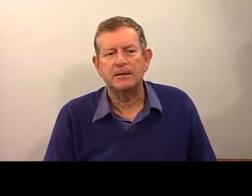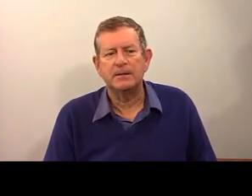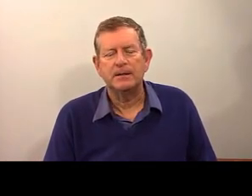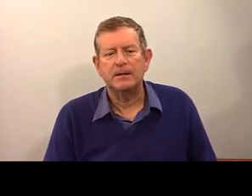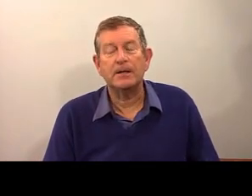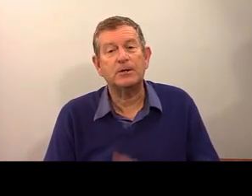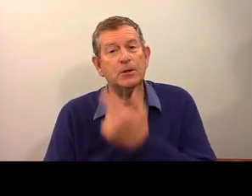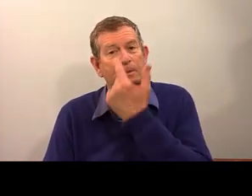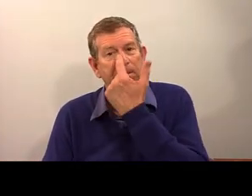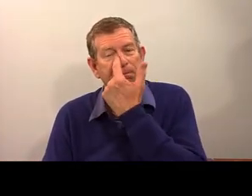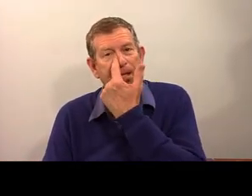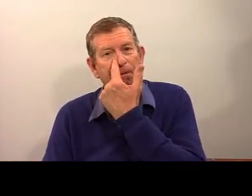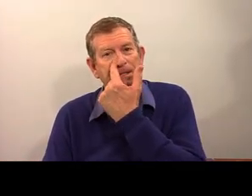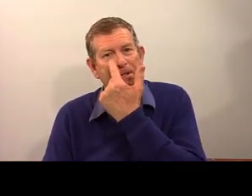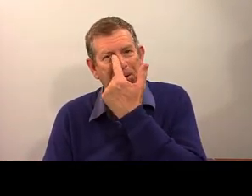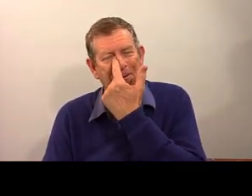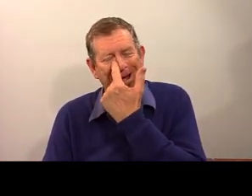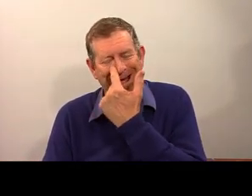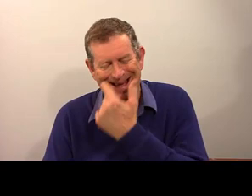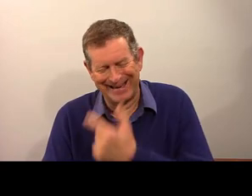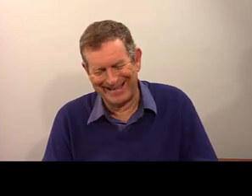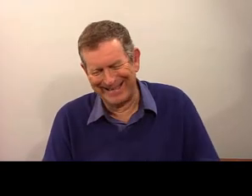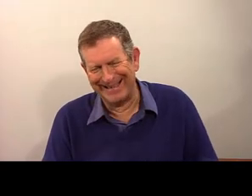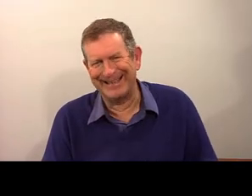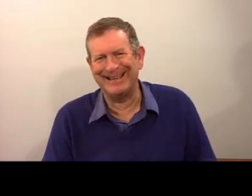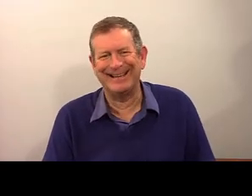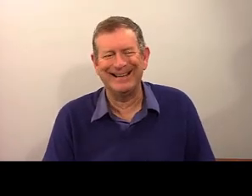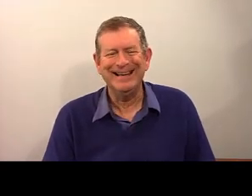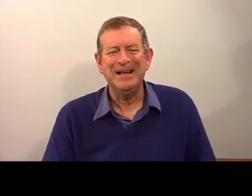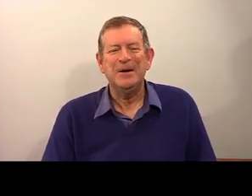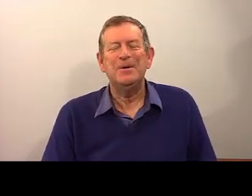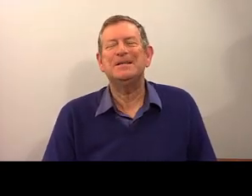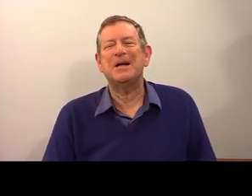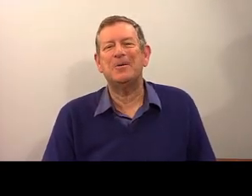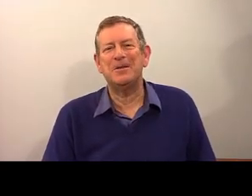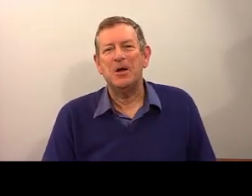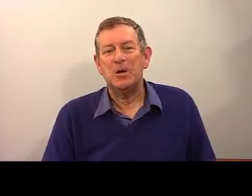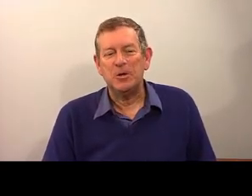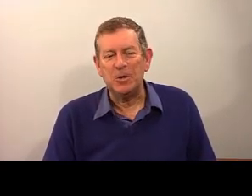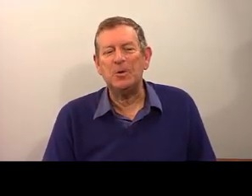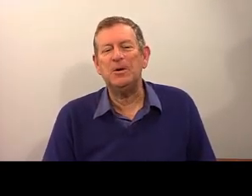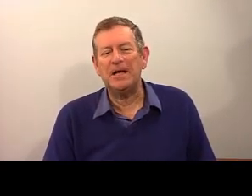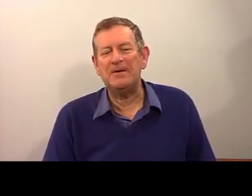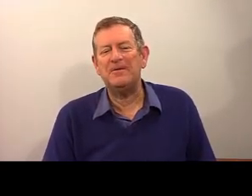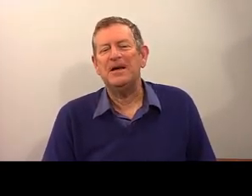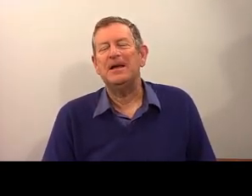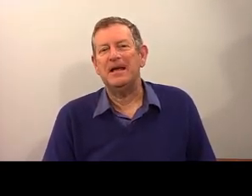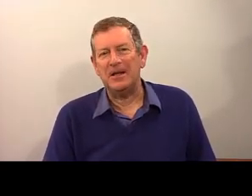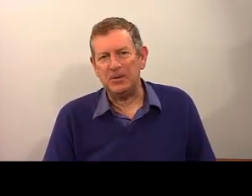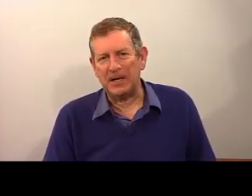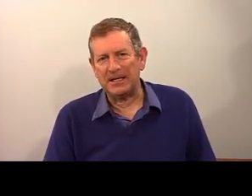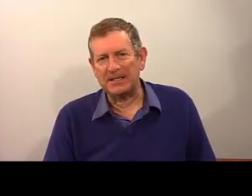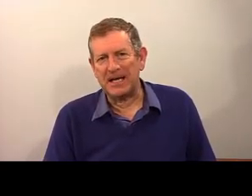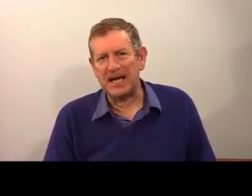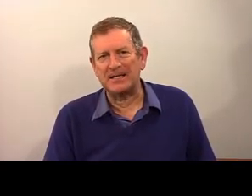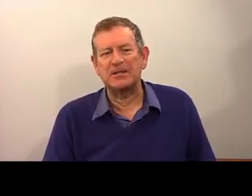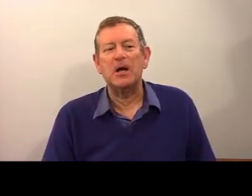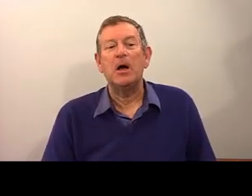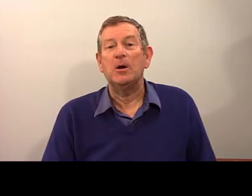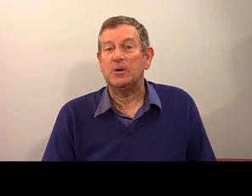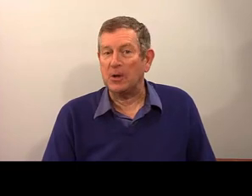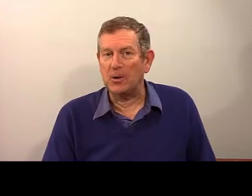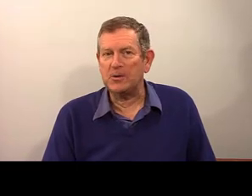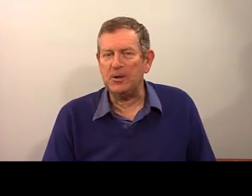States? Excuse me, that was incorrect. We start with, you live in the United